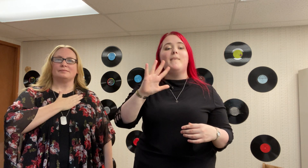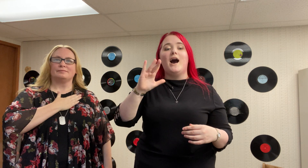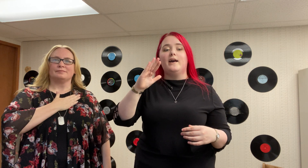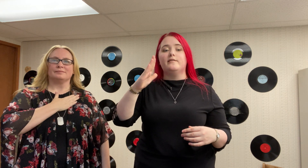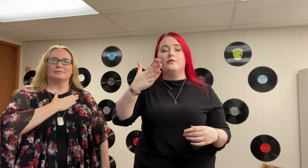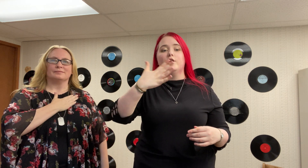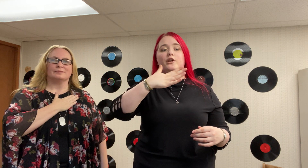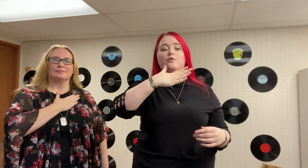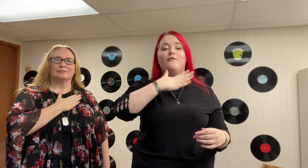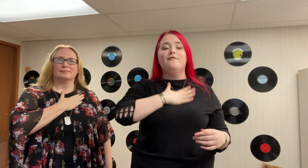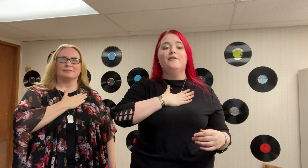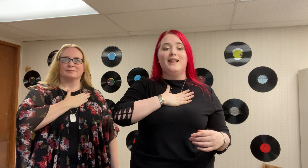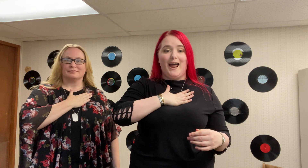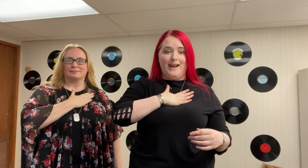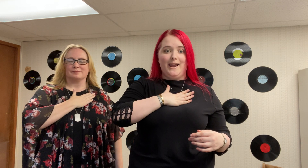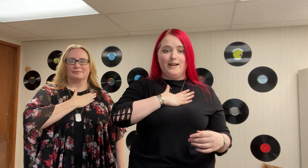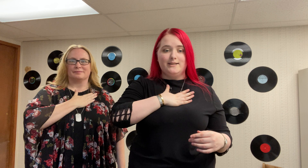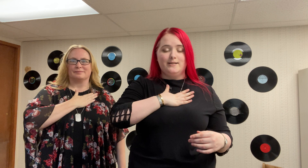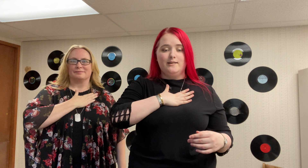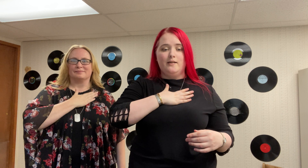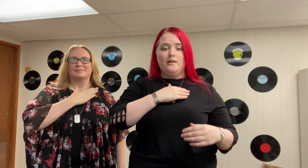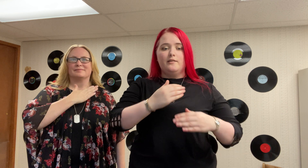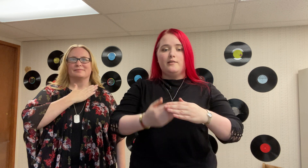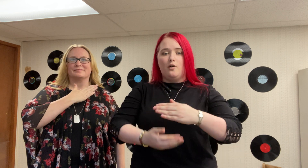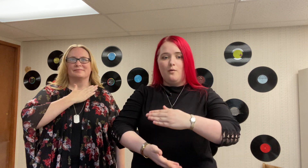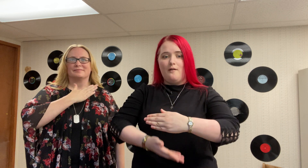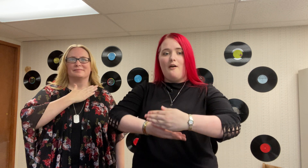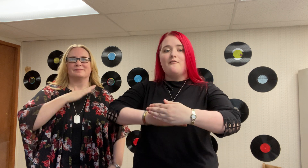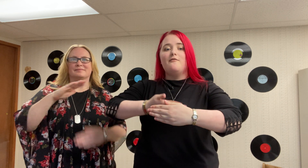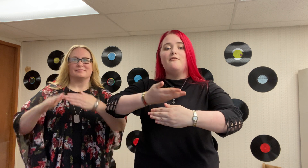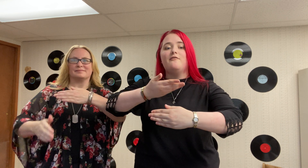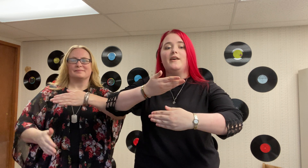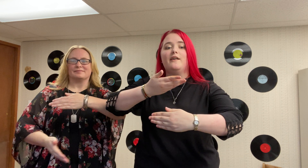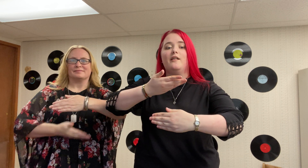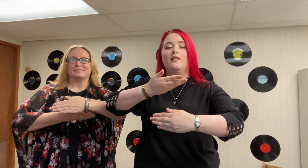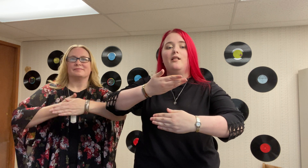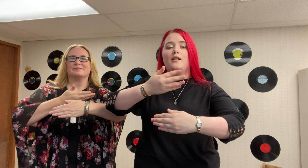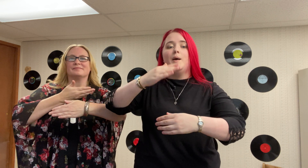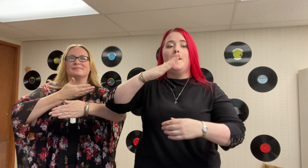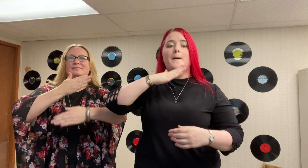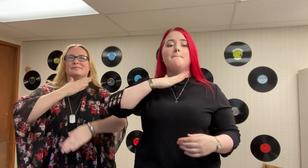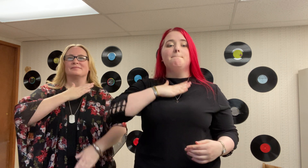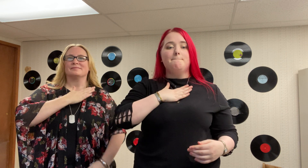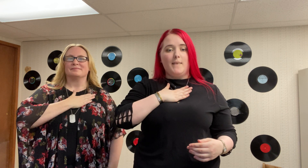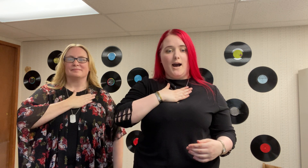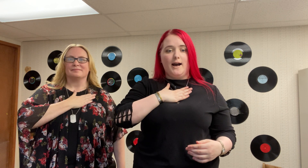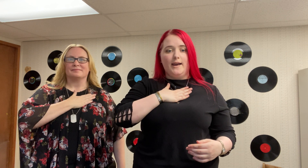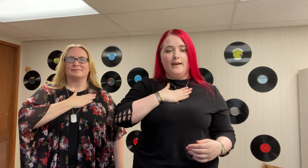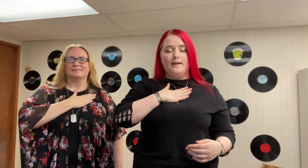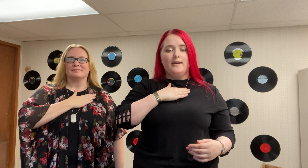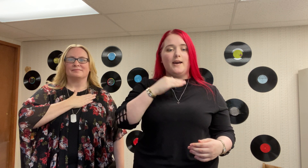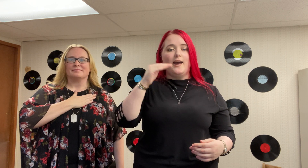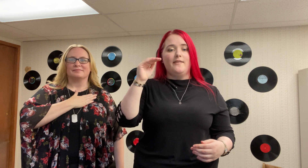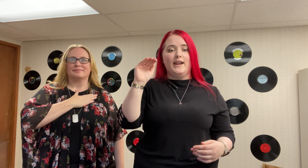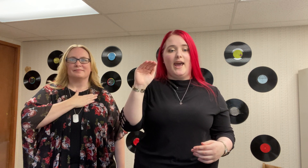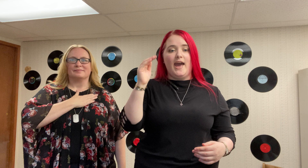my. So you're going to do a flat hand. So fill, my, and then